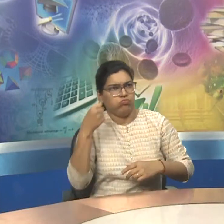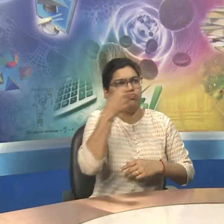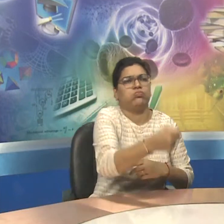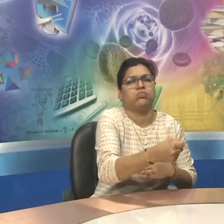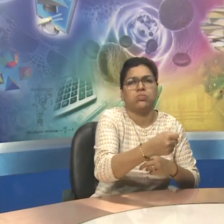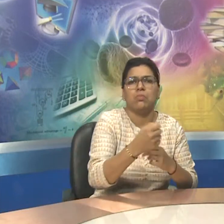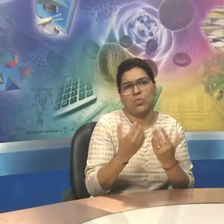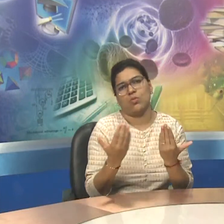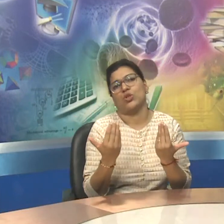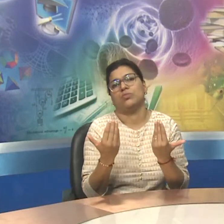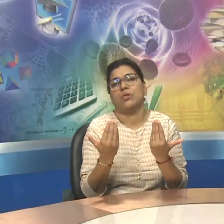people